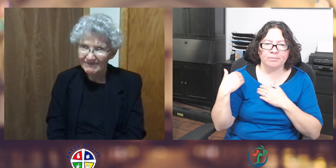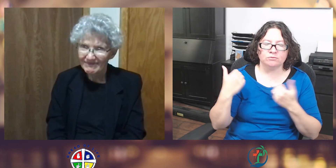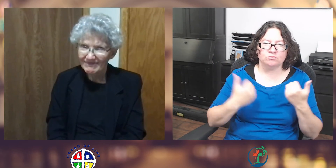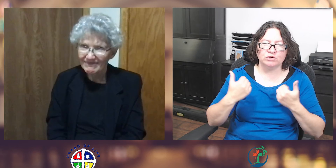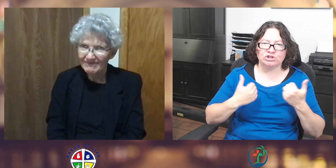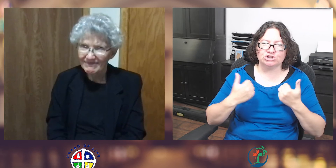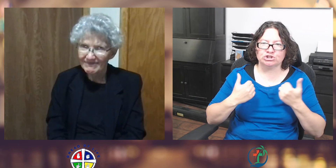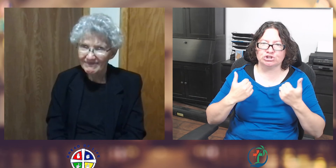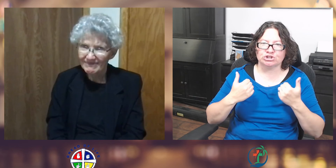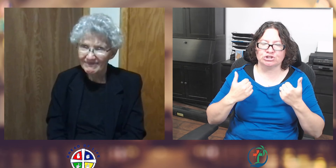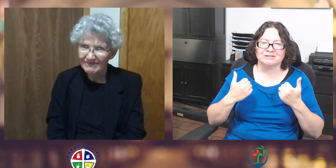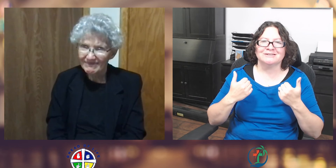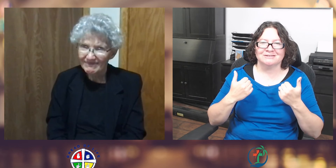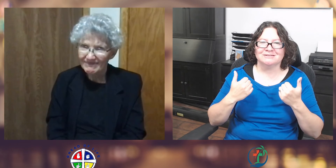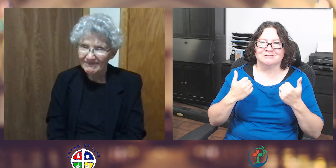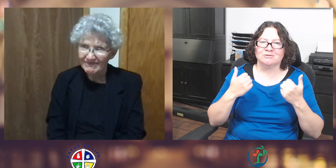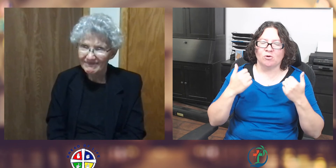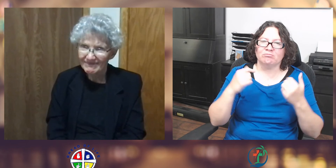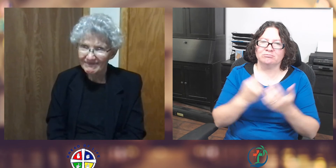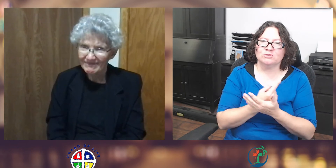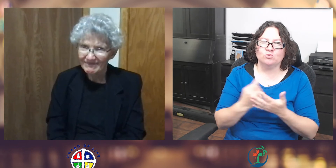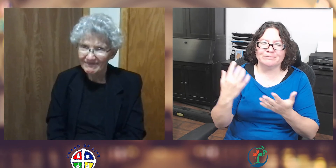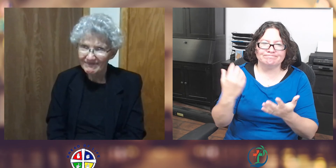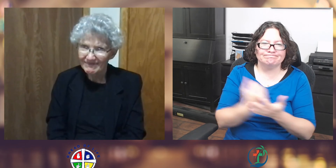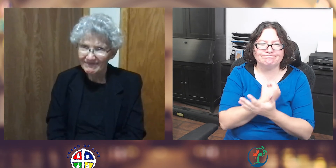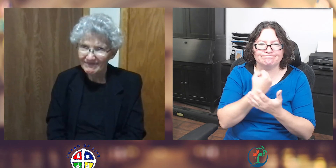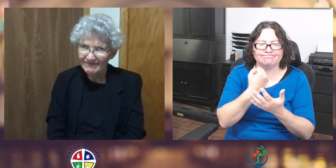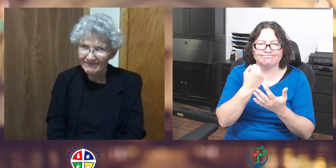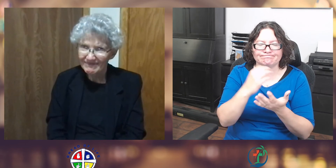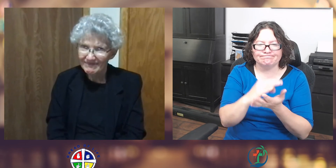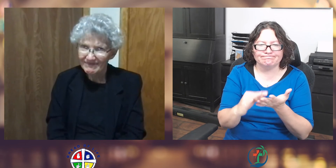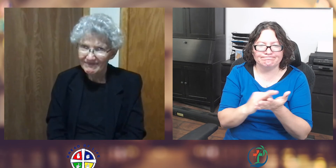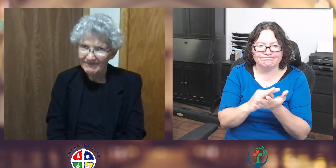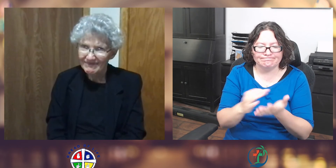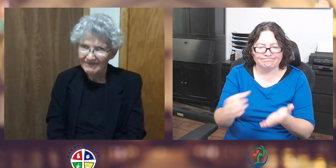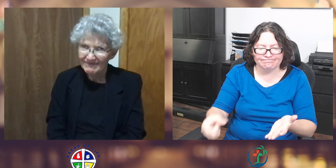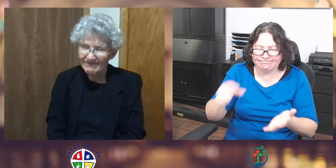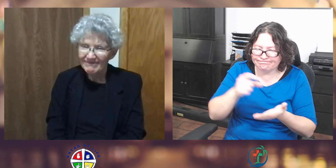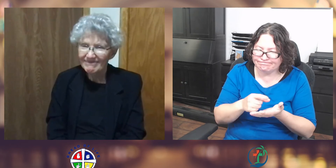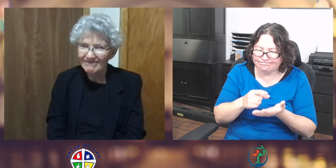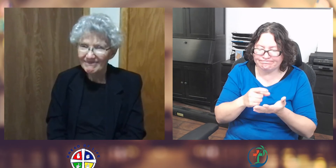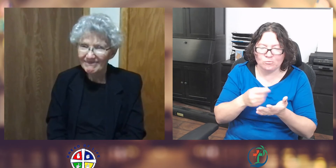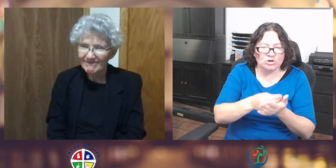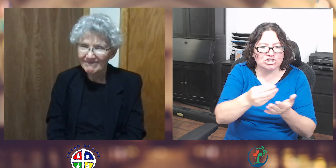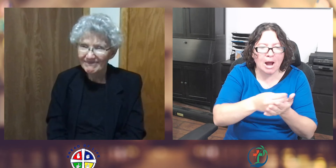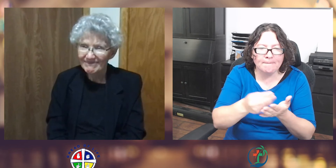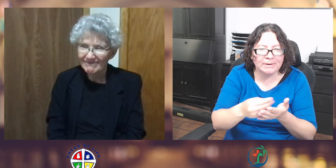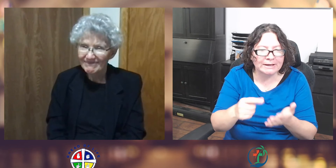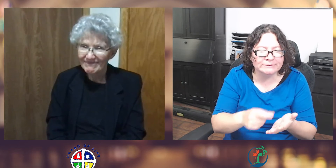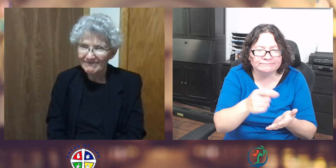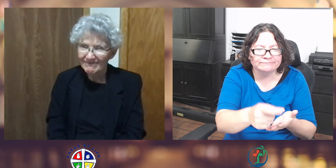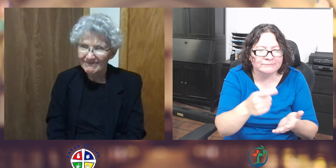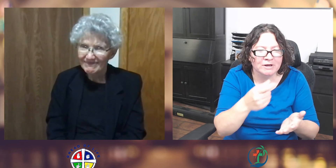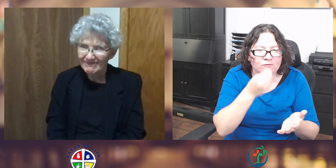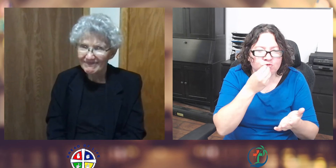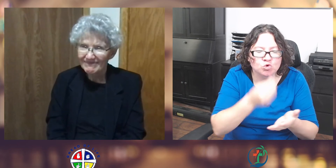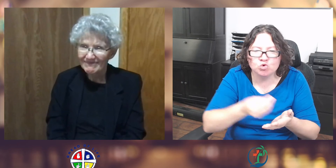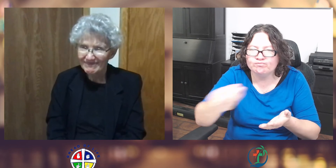think. I think all the time. That's what I was hoping to talk to you about. You were. Yeah, I've been